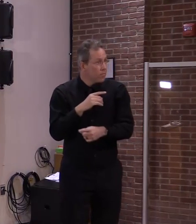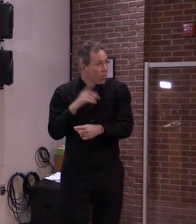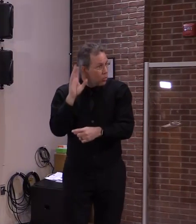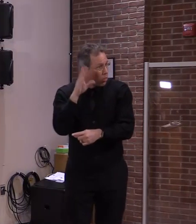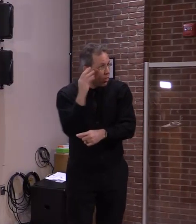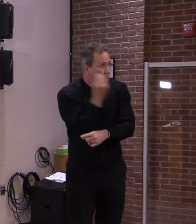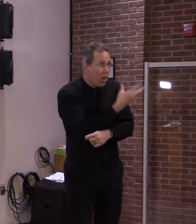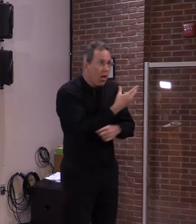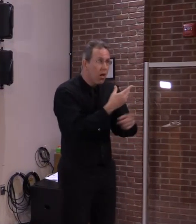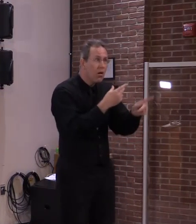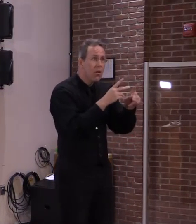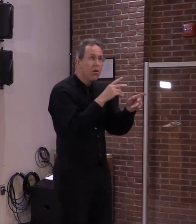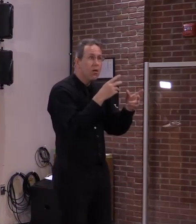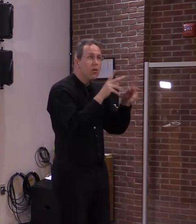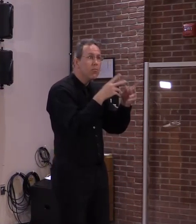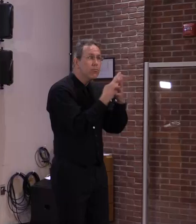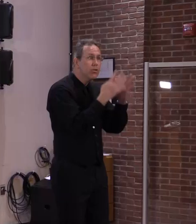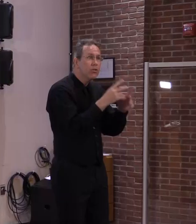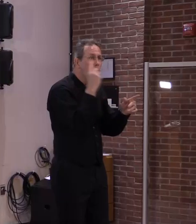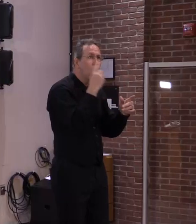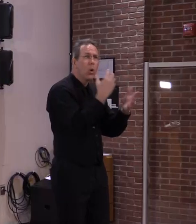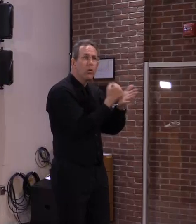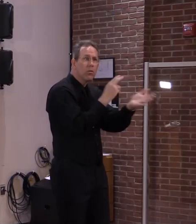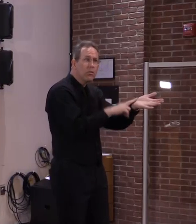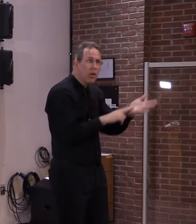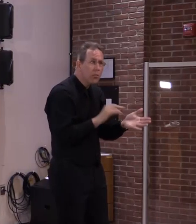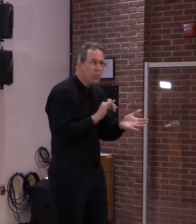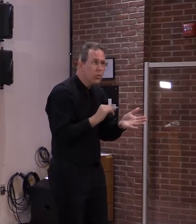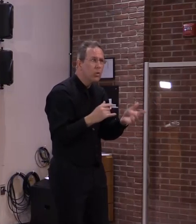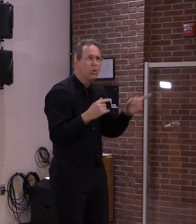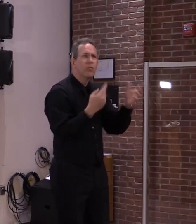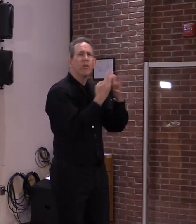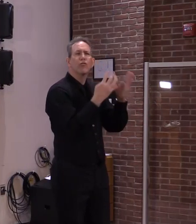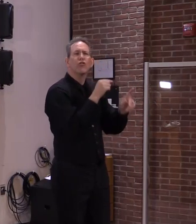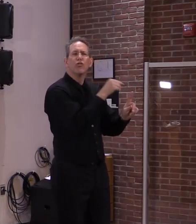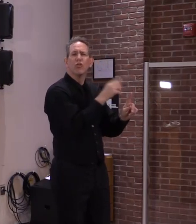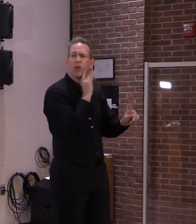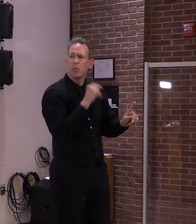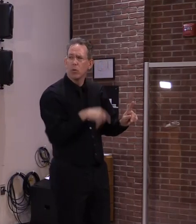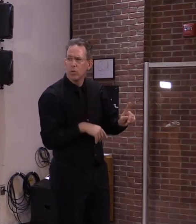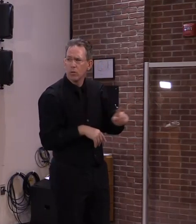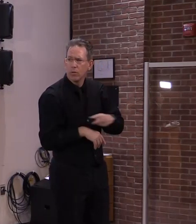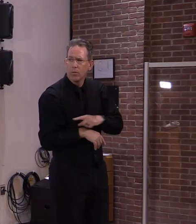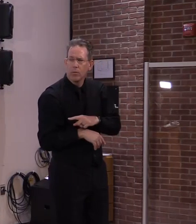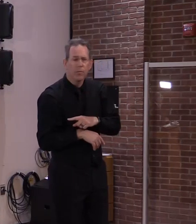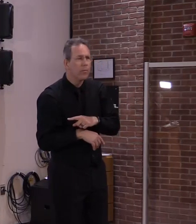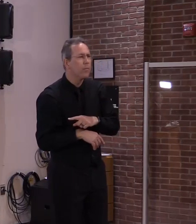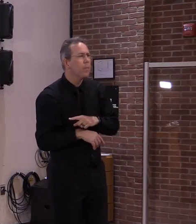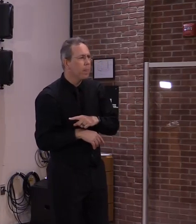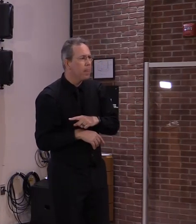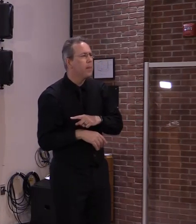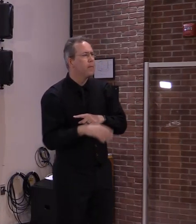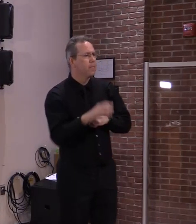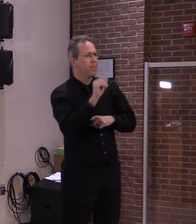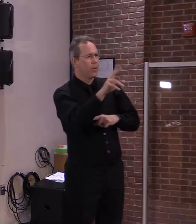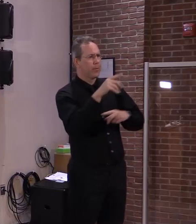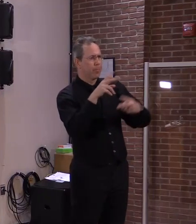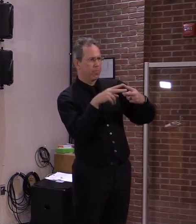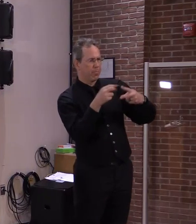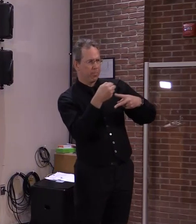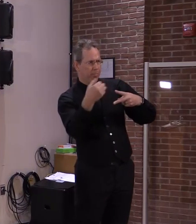curious what the rollout would be for that situation. Yeah, Liam, let me explain what the rollout is. They